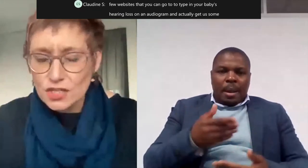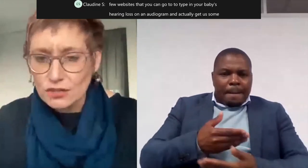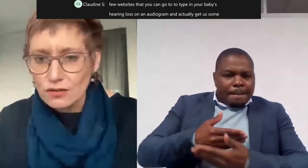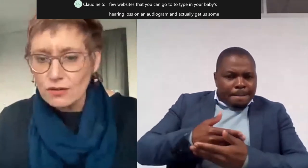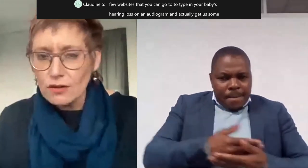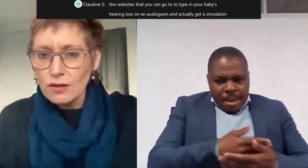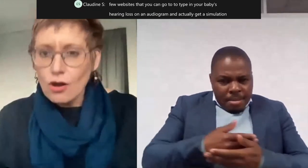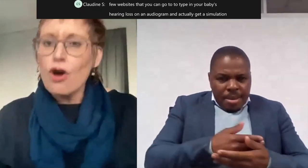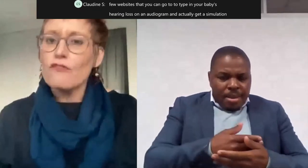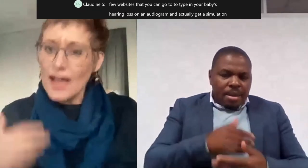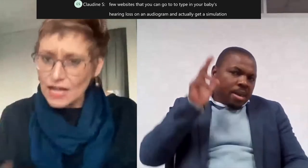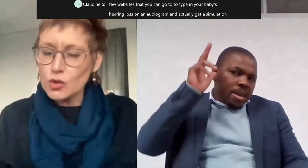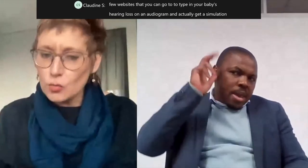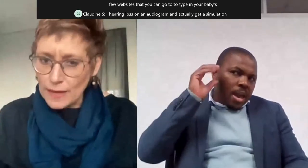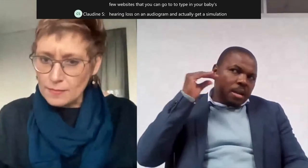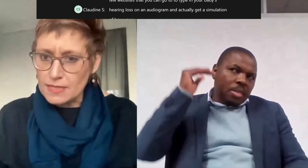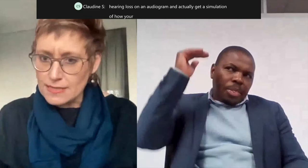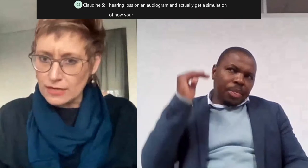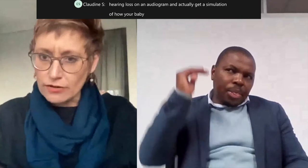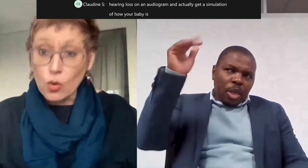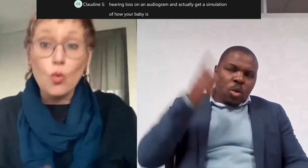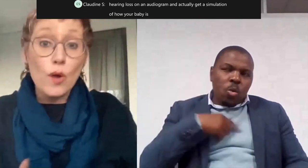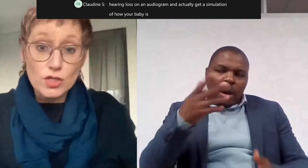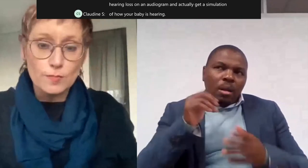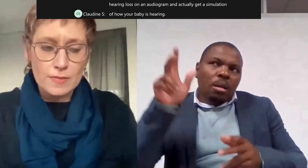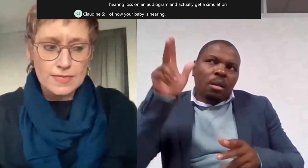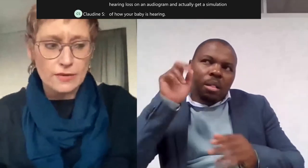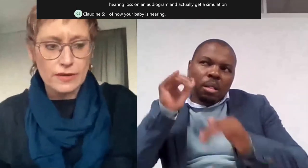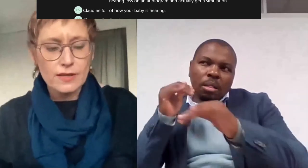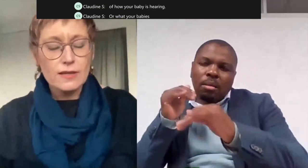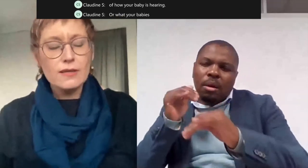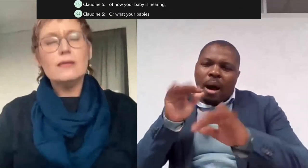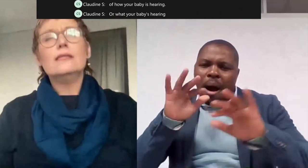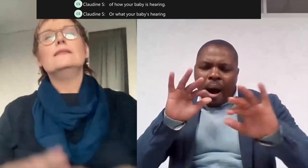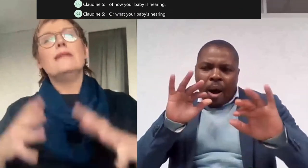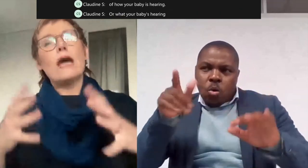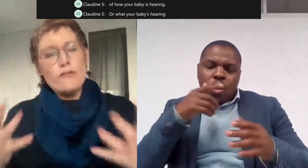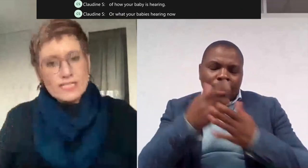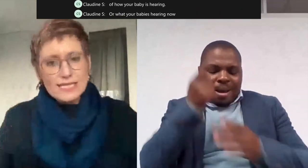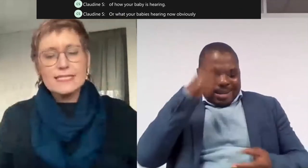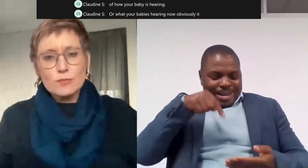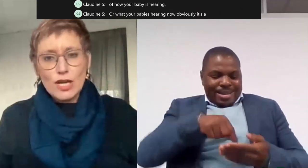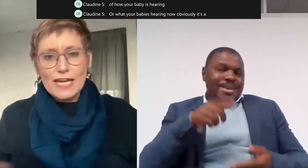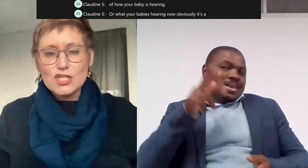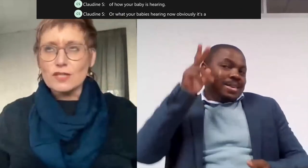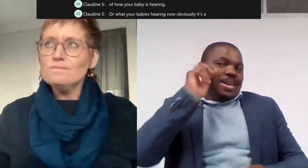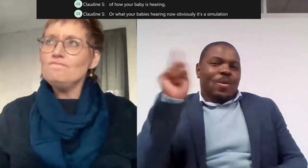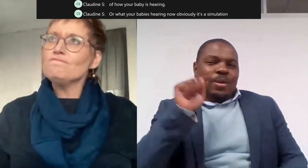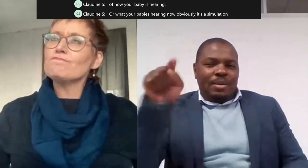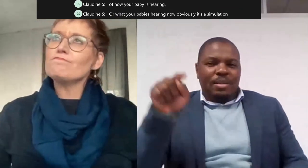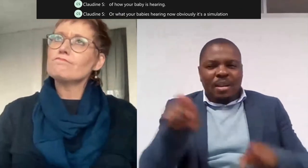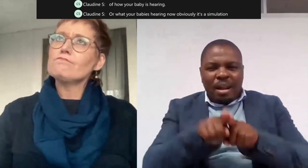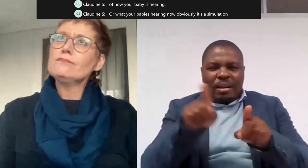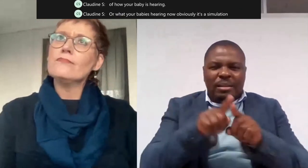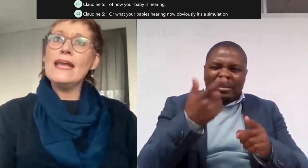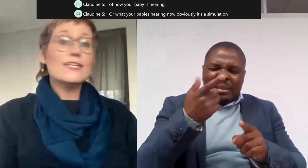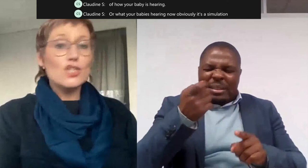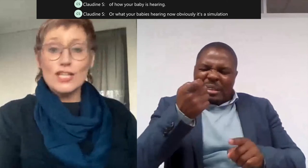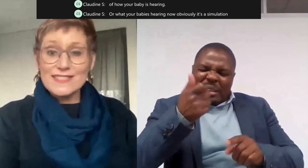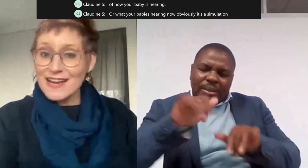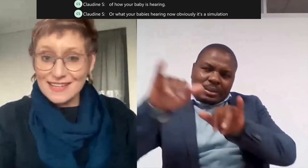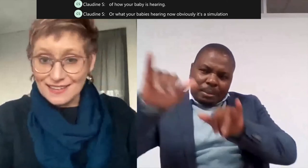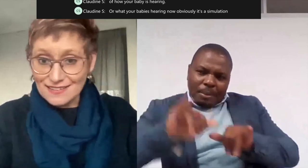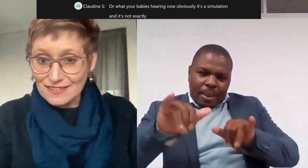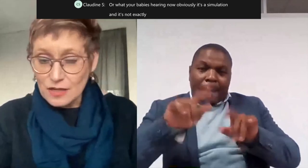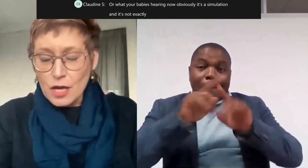simulation of how your baby is hearing or what your baby is hearing. Now, obviously, it's a simulation and